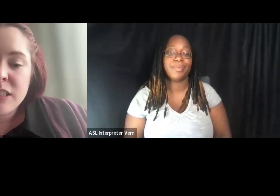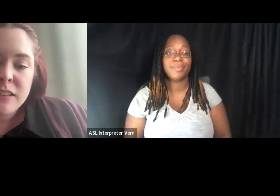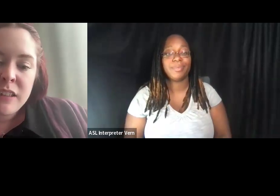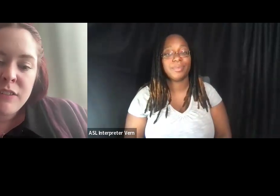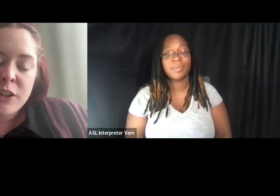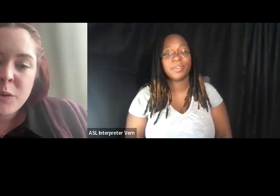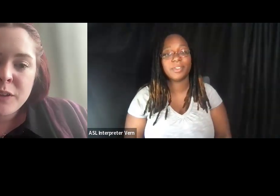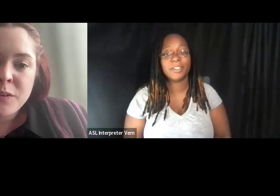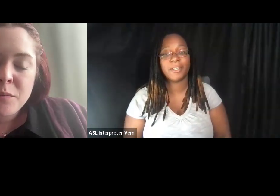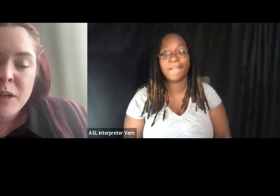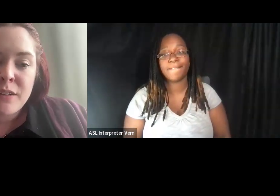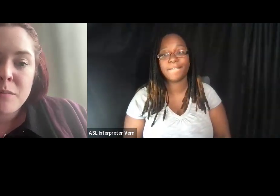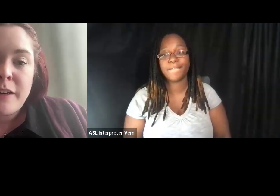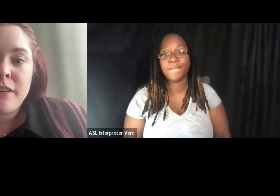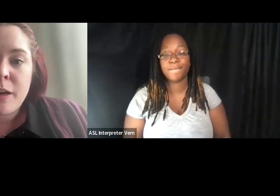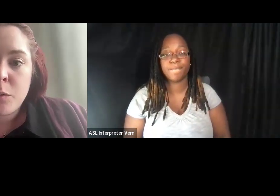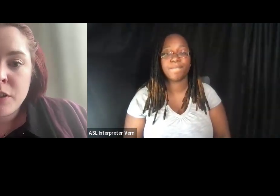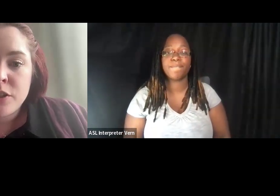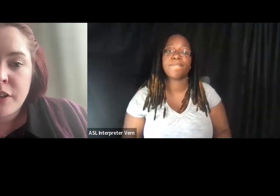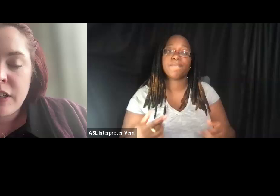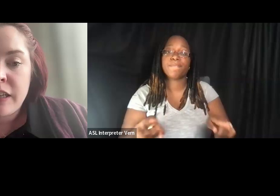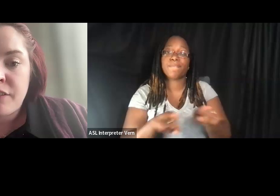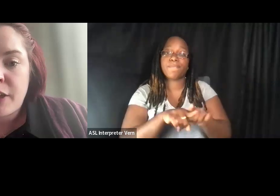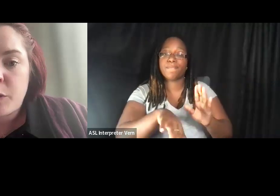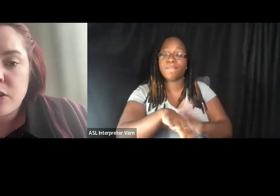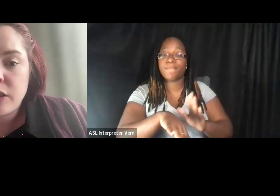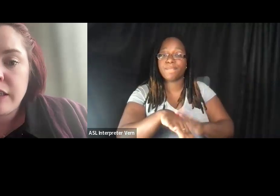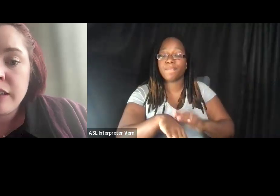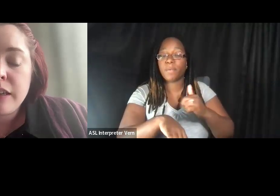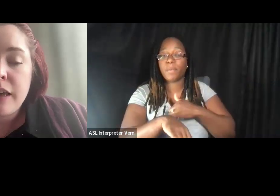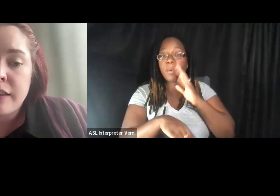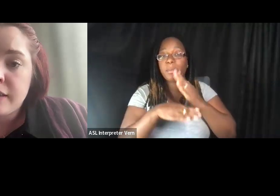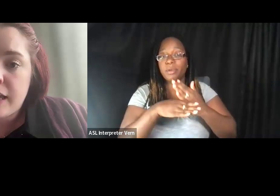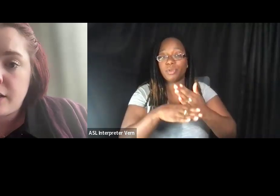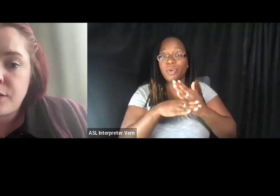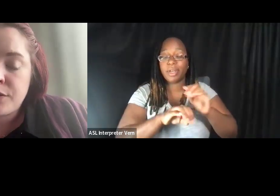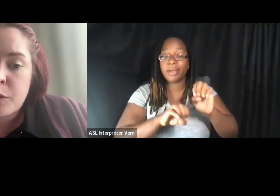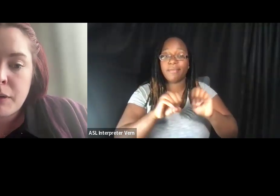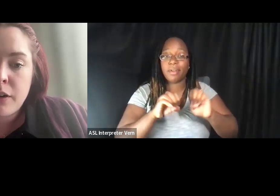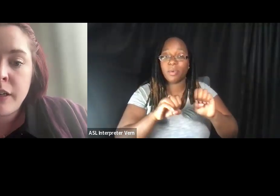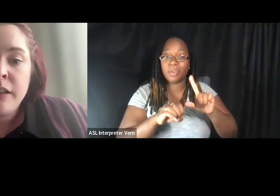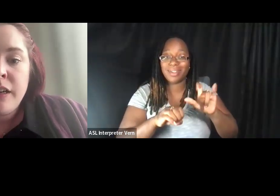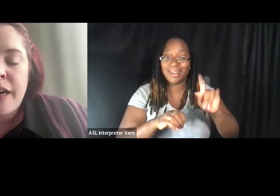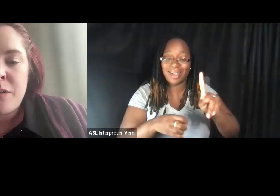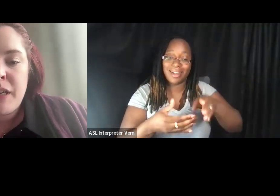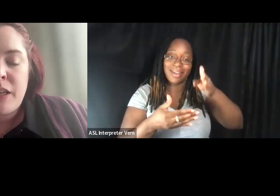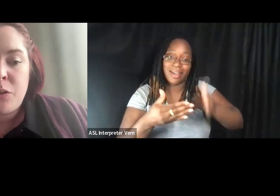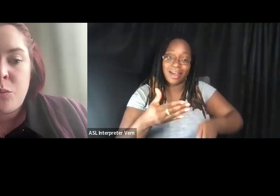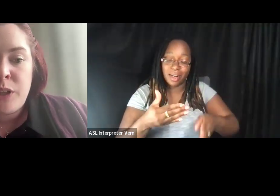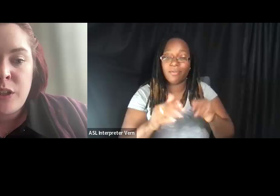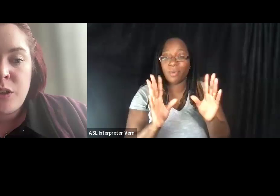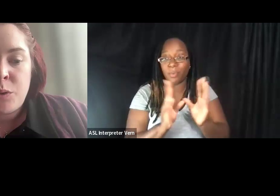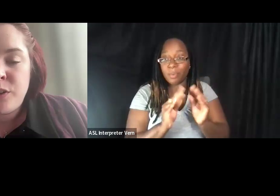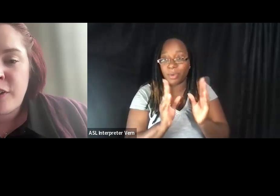And we would just give a quick reminder that we'll be sharing an evaluation link at the end of the webinar.